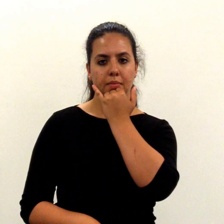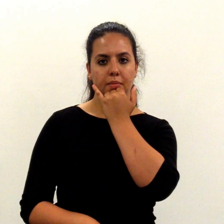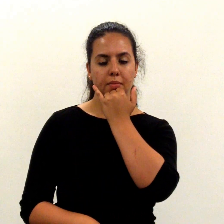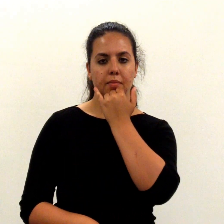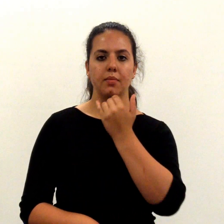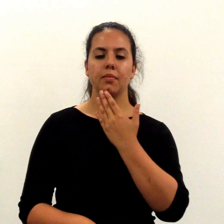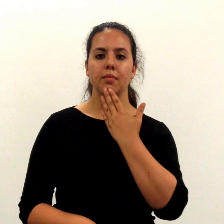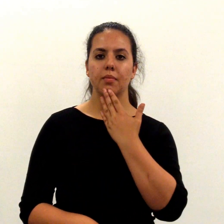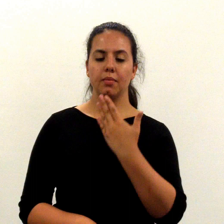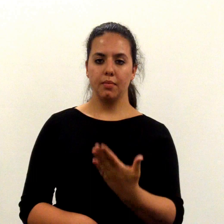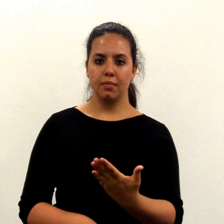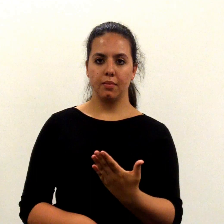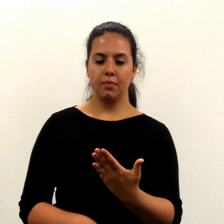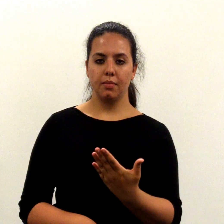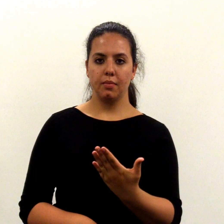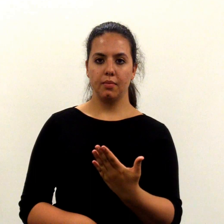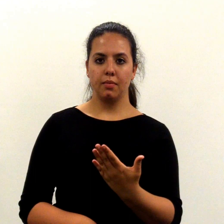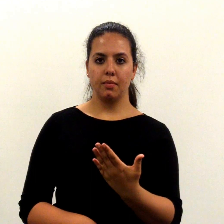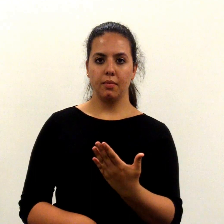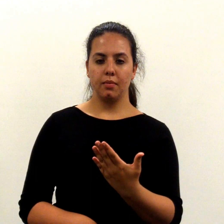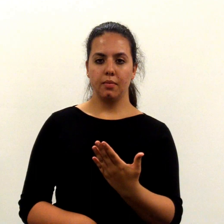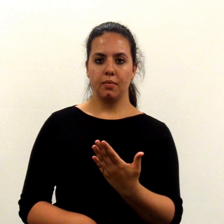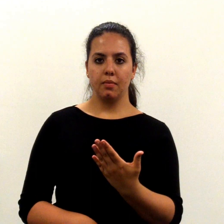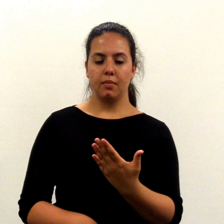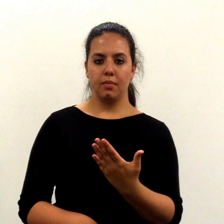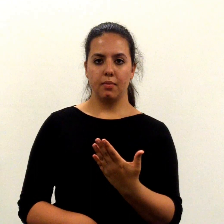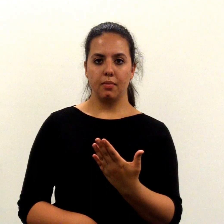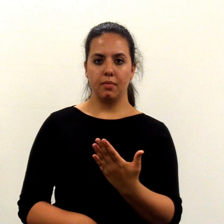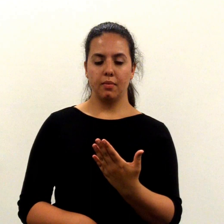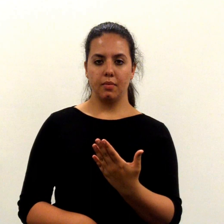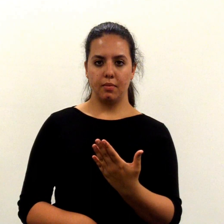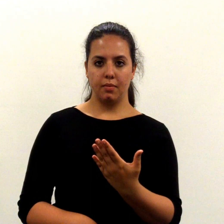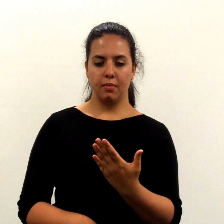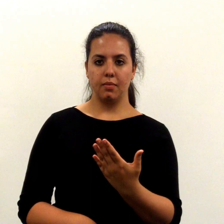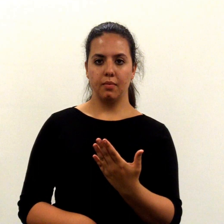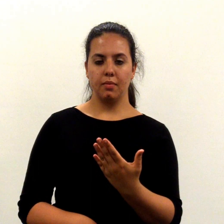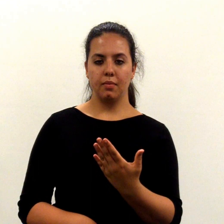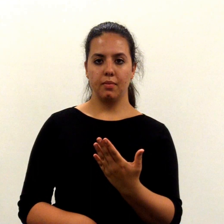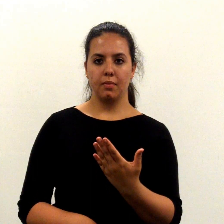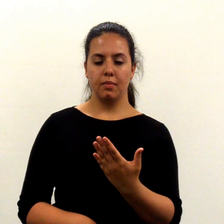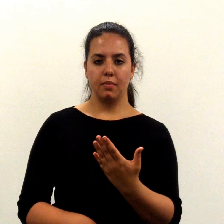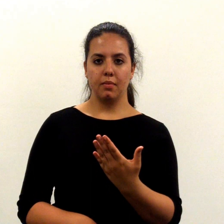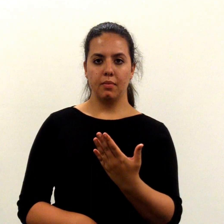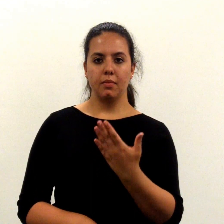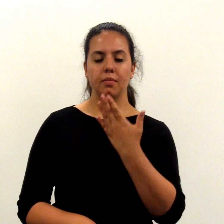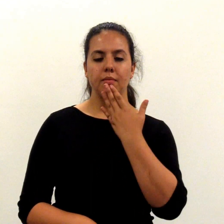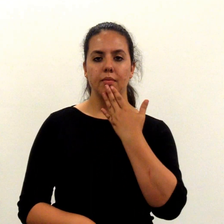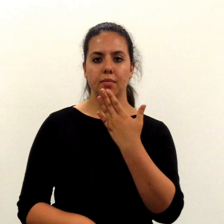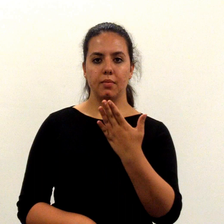Good. You'll notice that's the same as thank you. Bad.